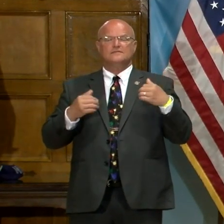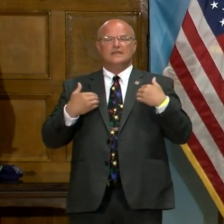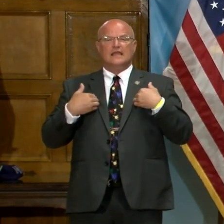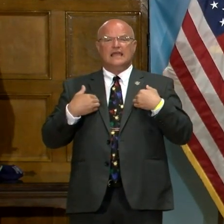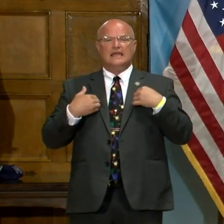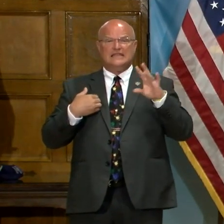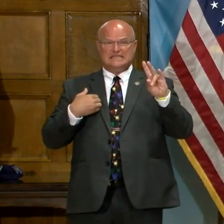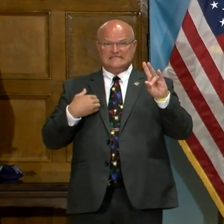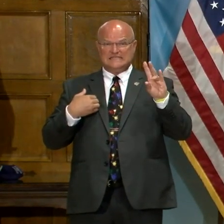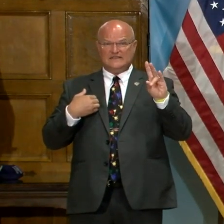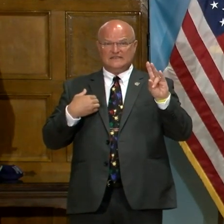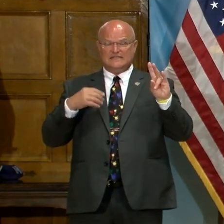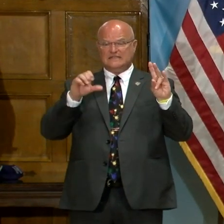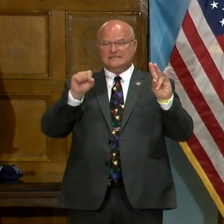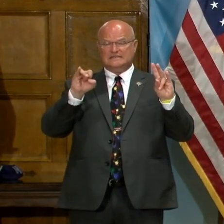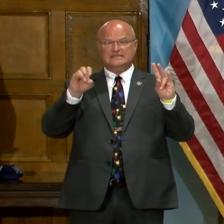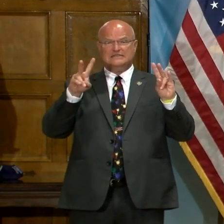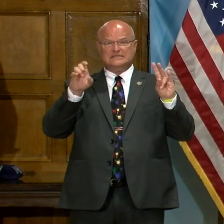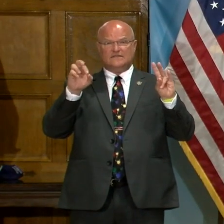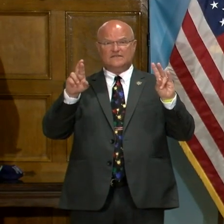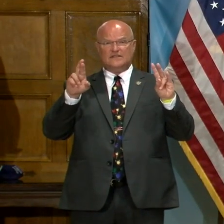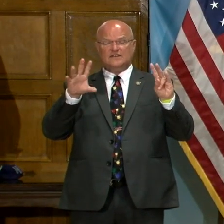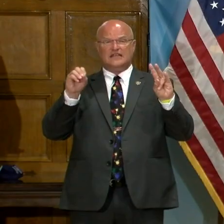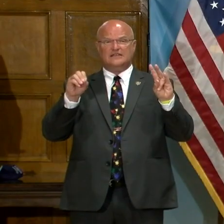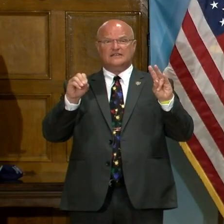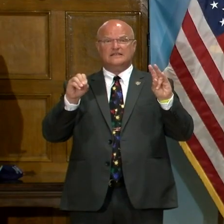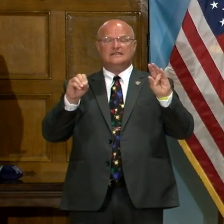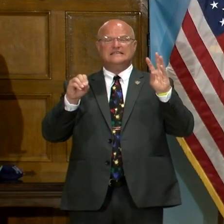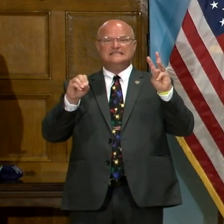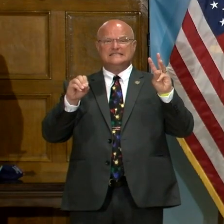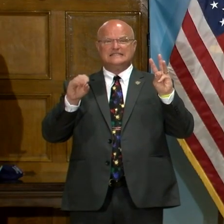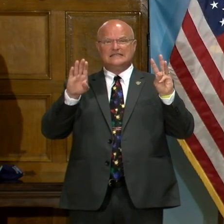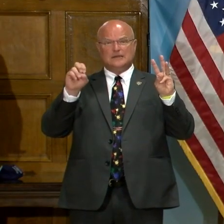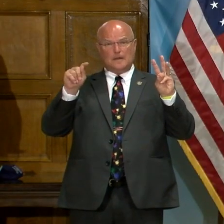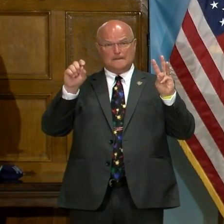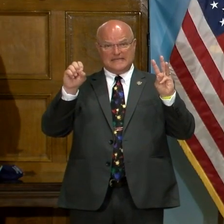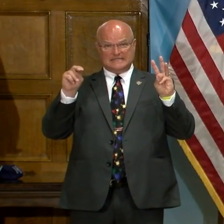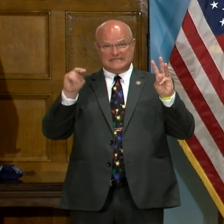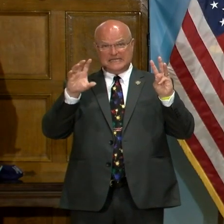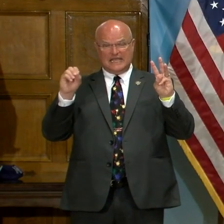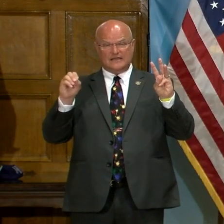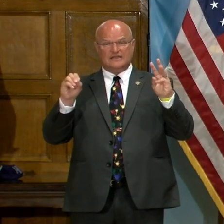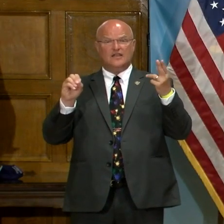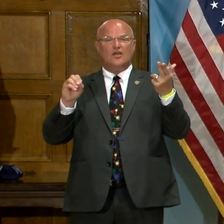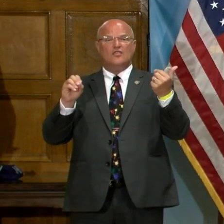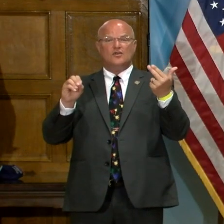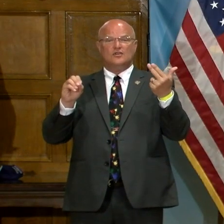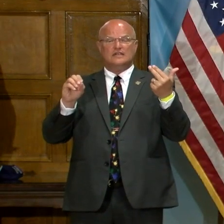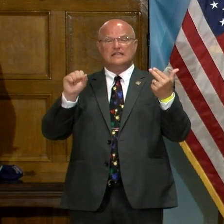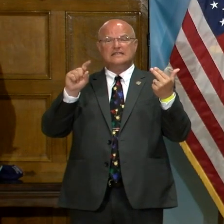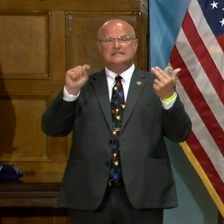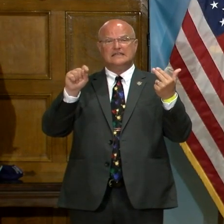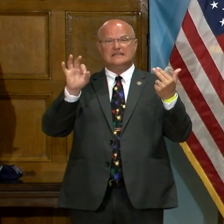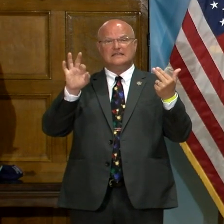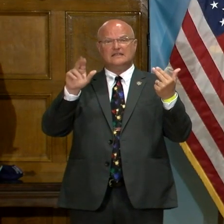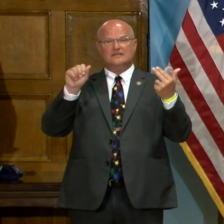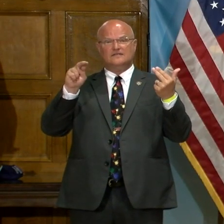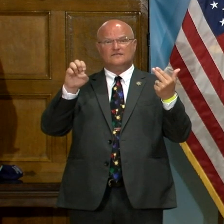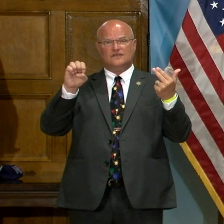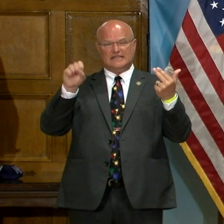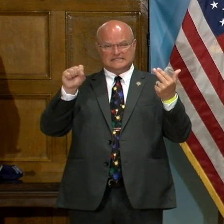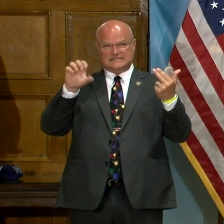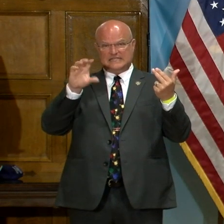had 17 from Sevier County, 16 from Benton County, and 13 from St. Francis